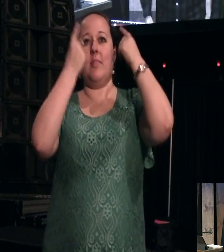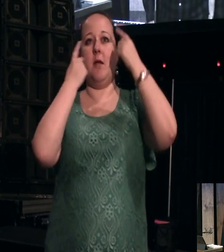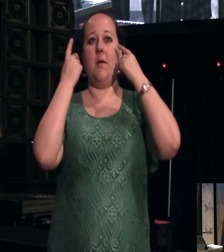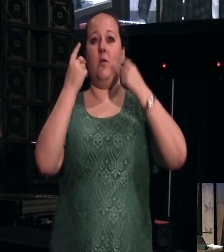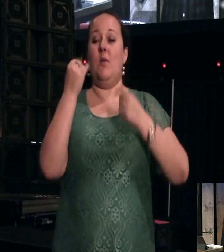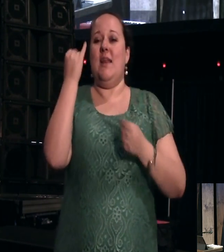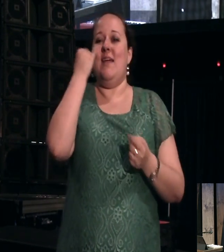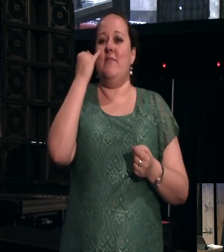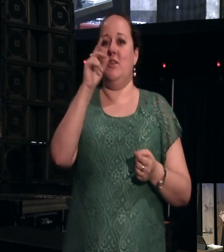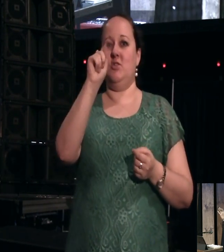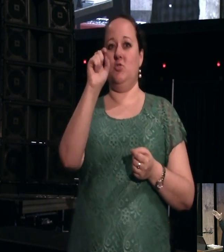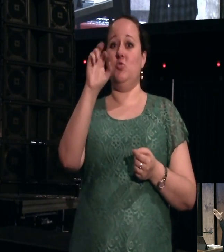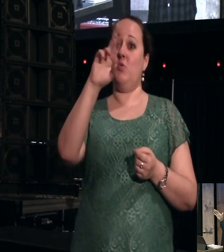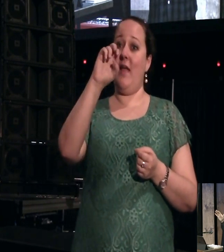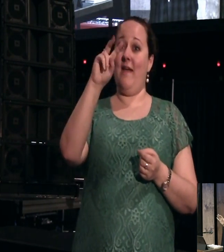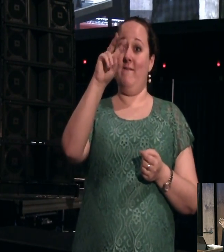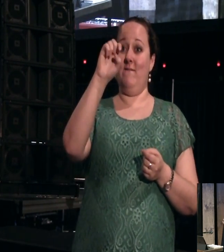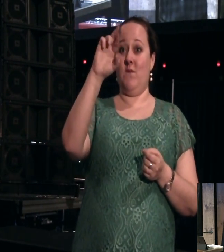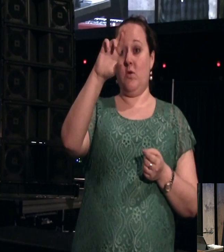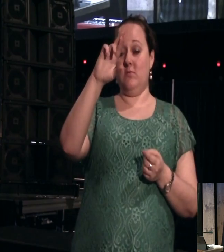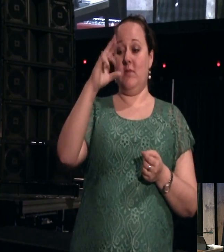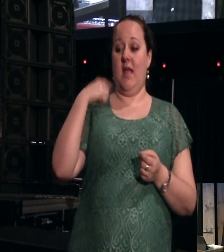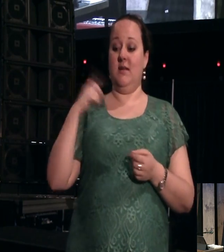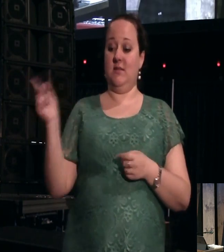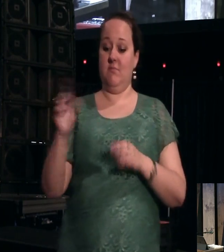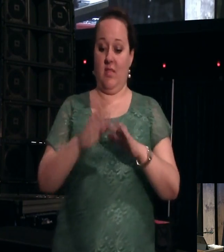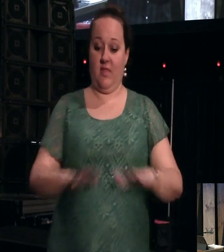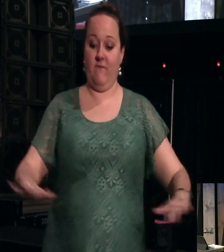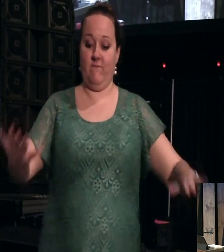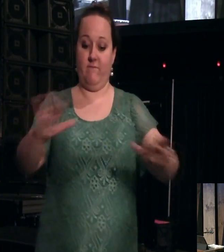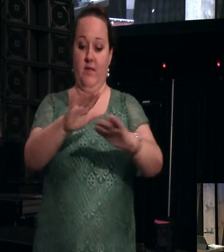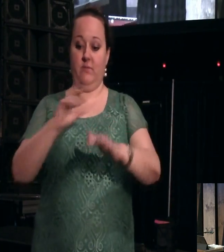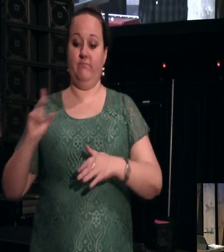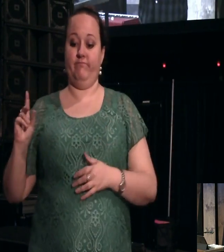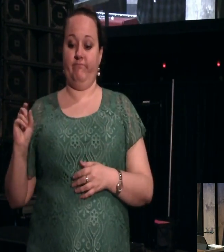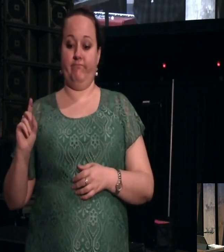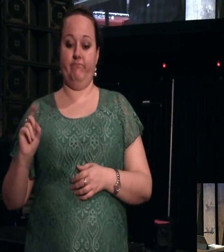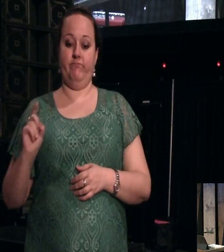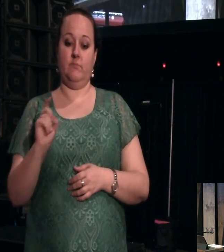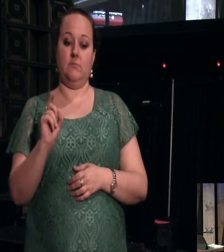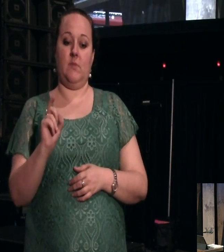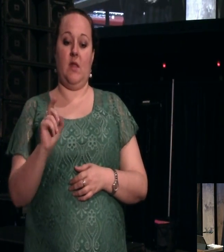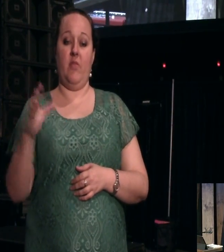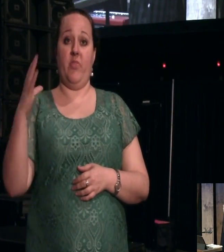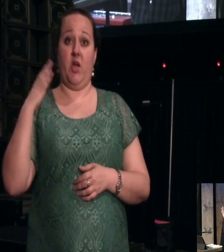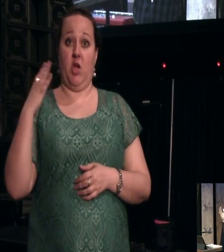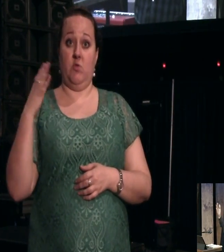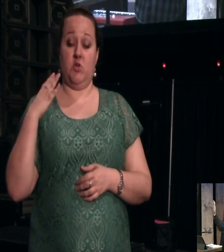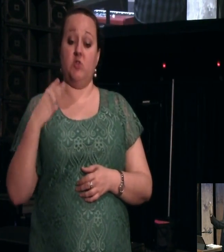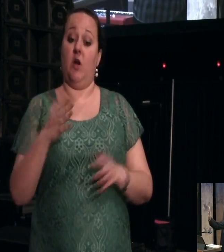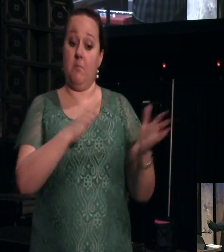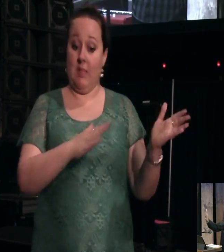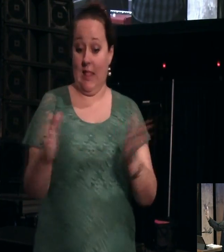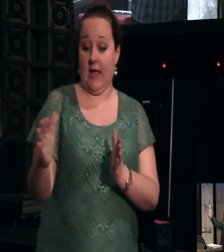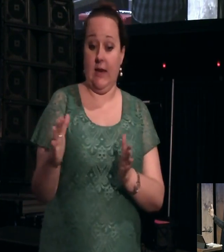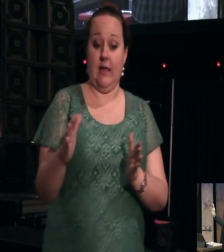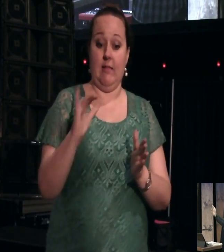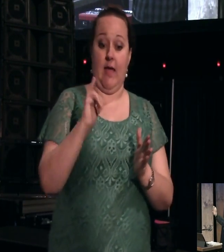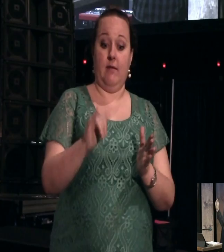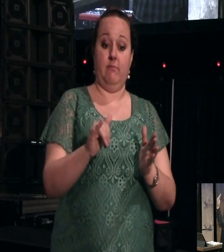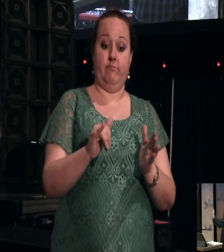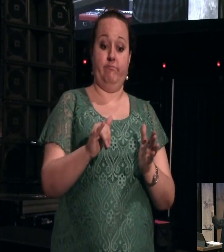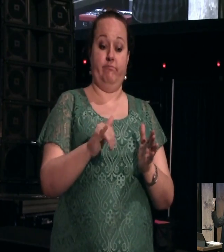job. And I just want you to think about this. What if Trevor had walked onto the field? You know, the coaches are on the